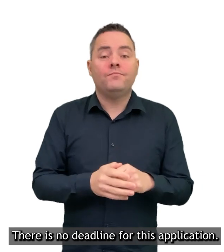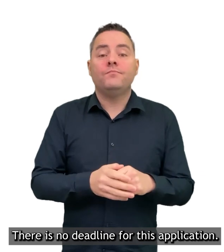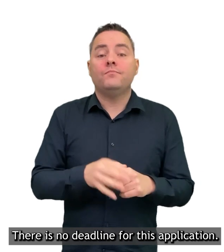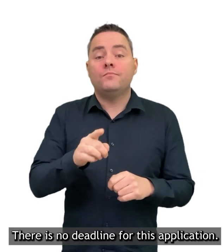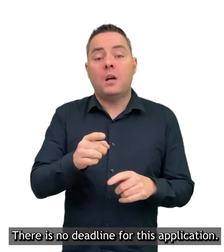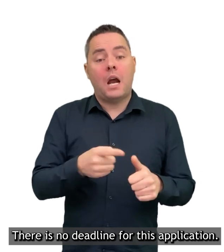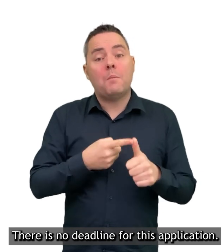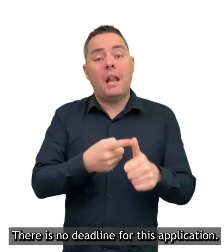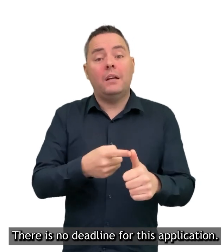application.